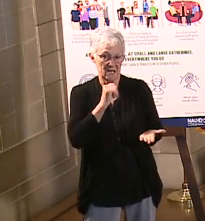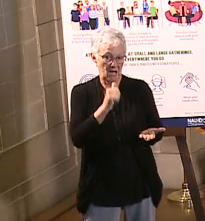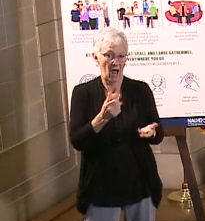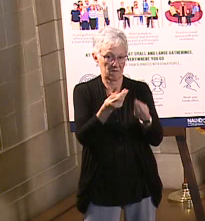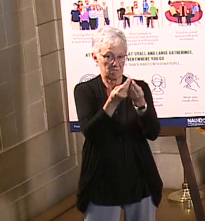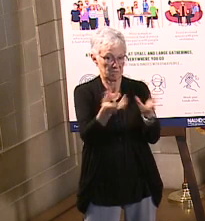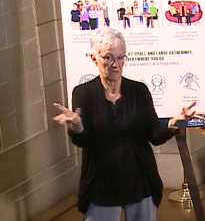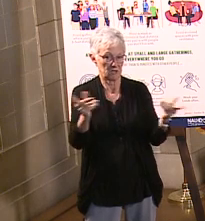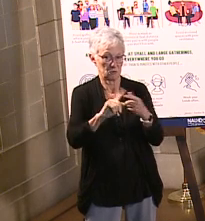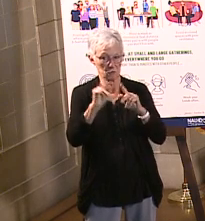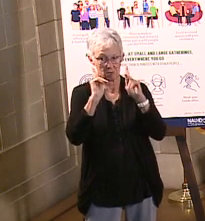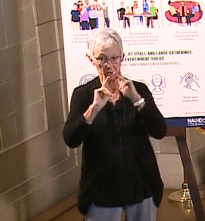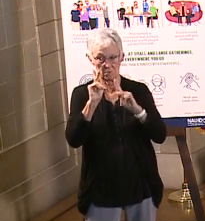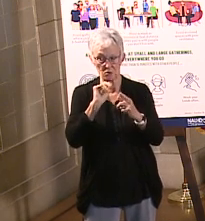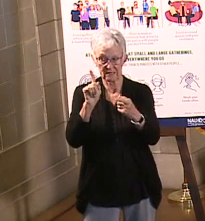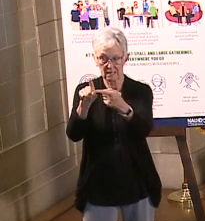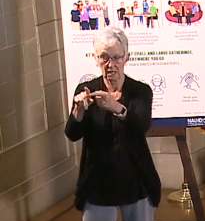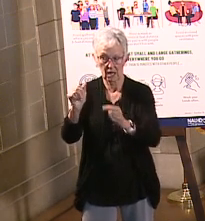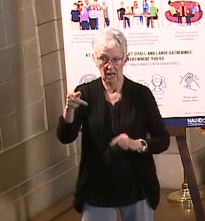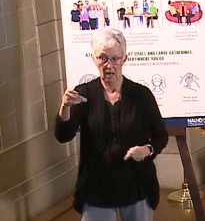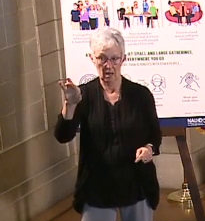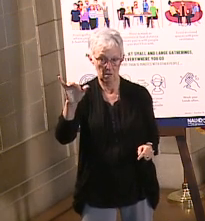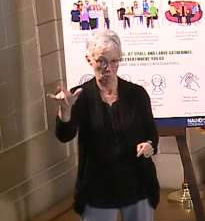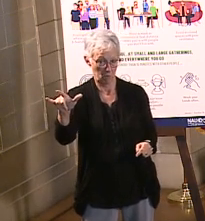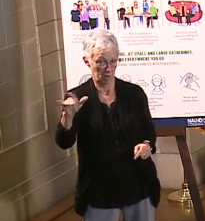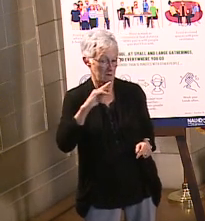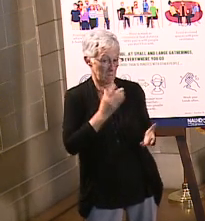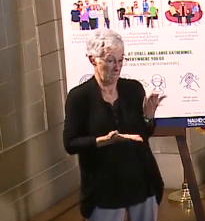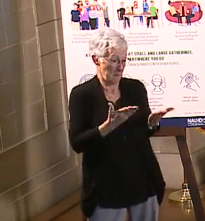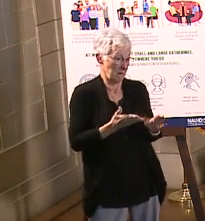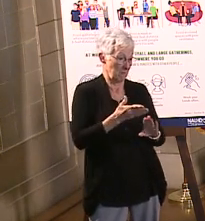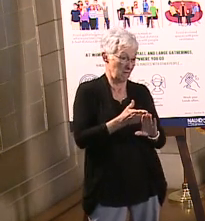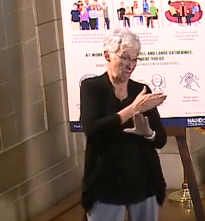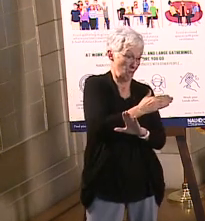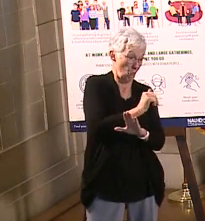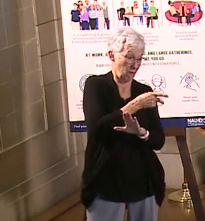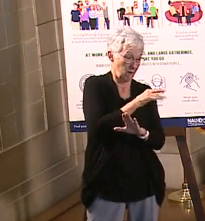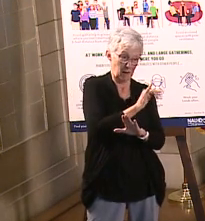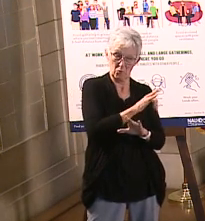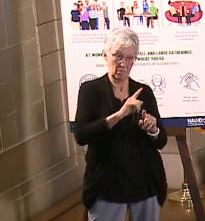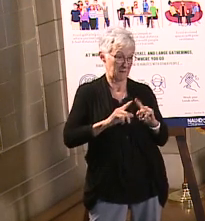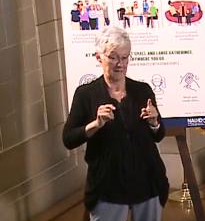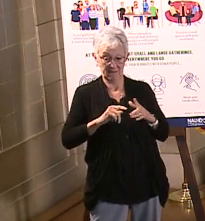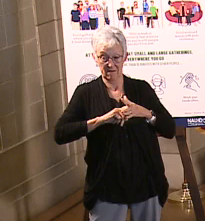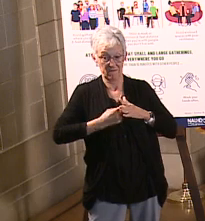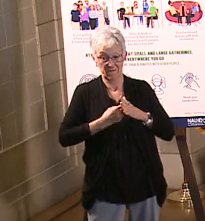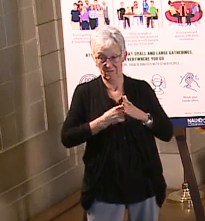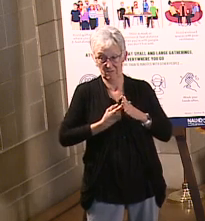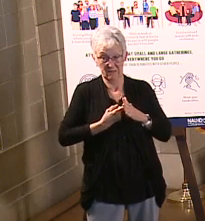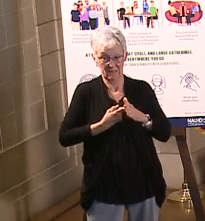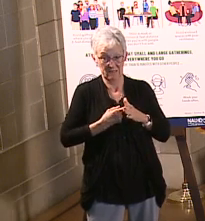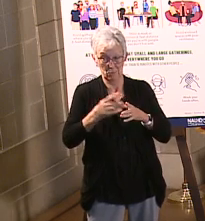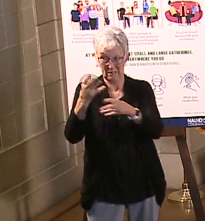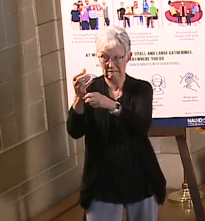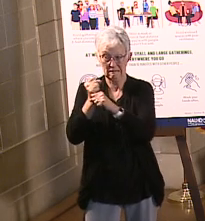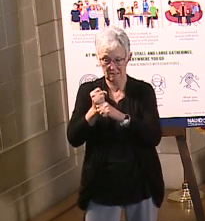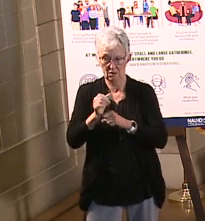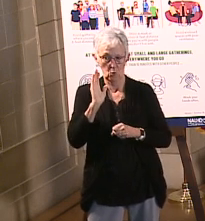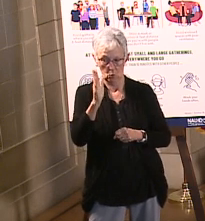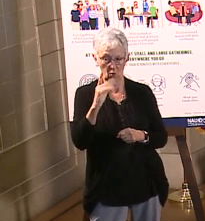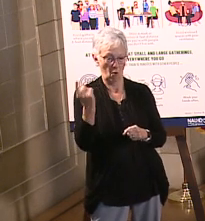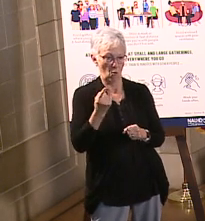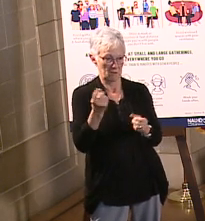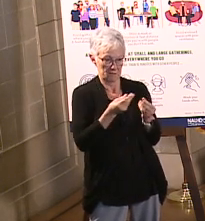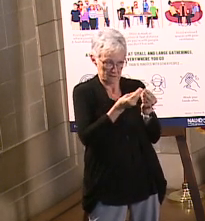Now, hopefully it comes sooner than that, but initially it really is going to be targeted at these populations like we've talked about with